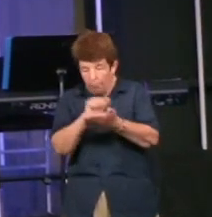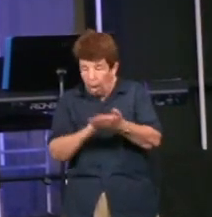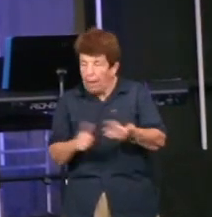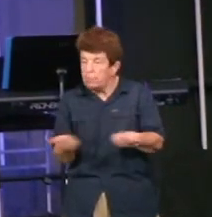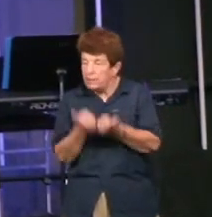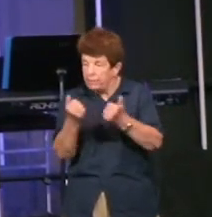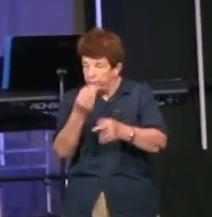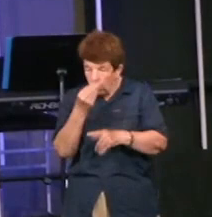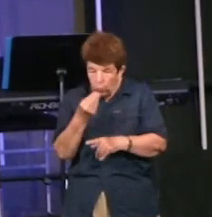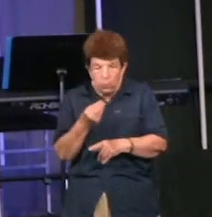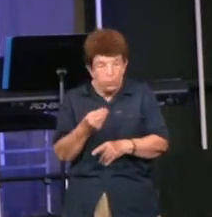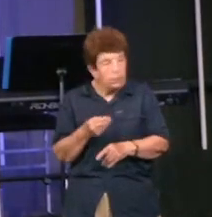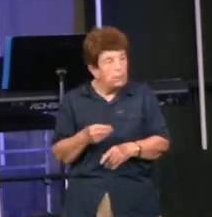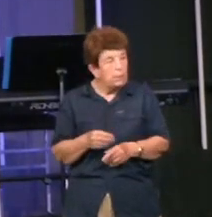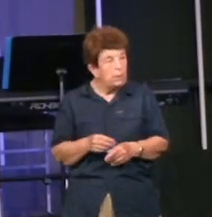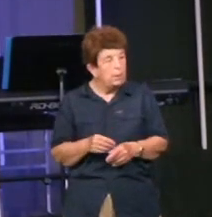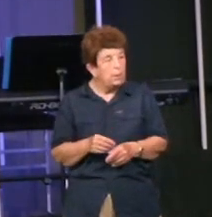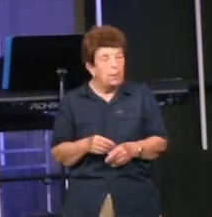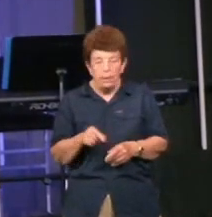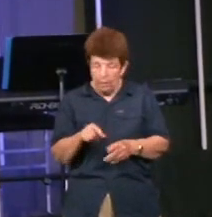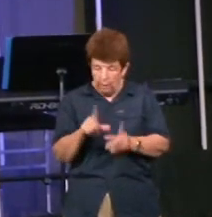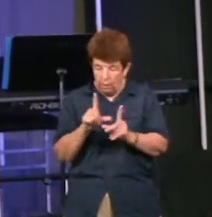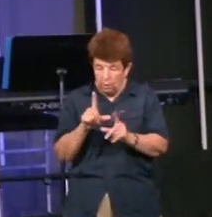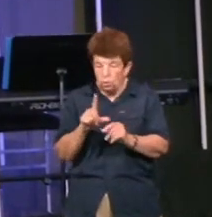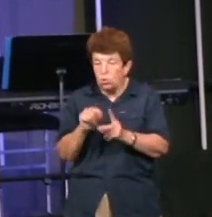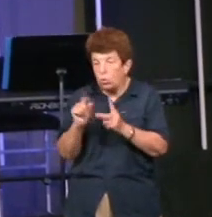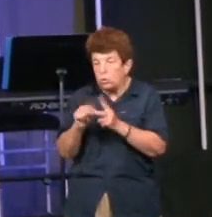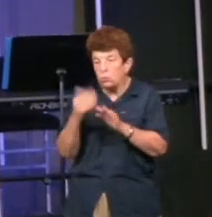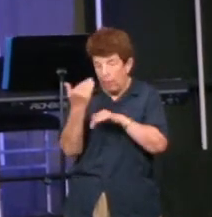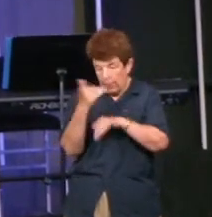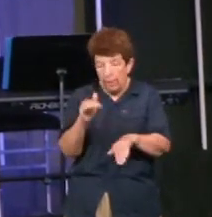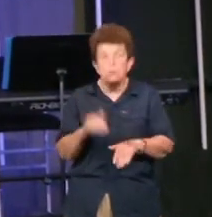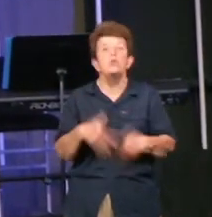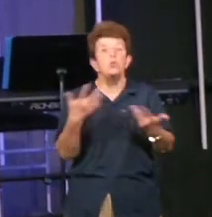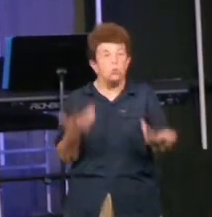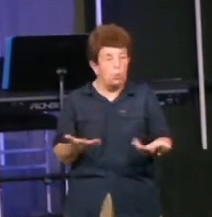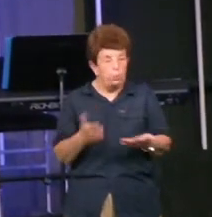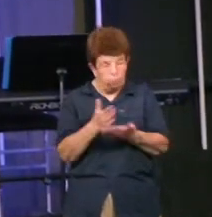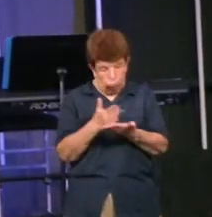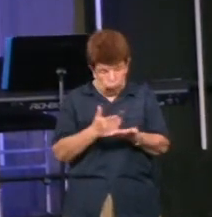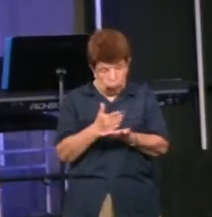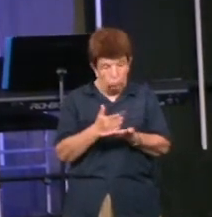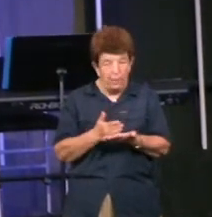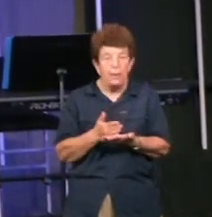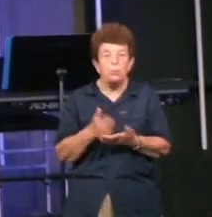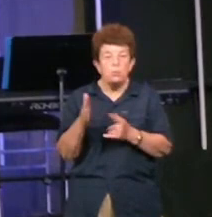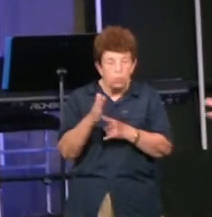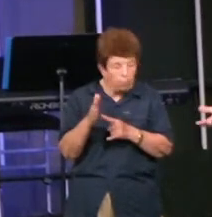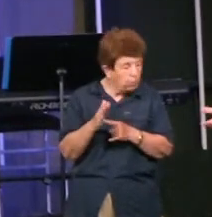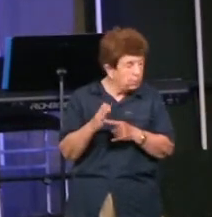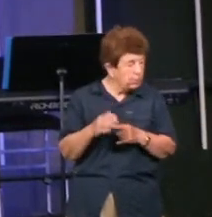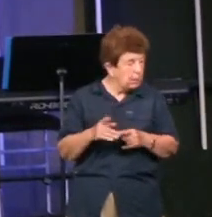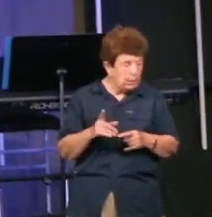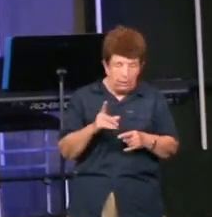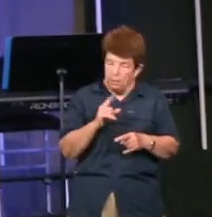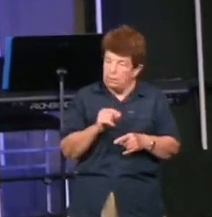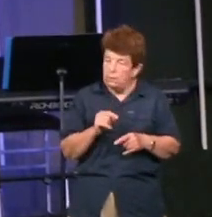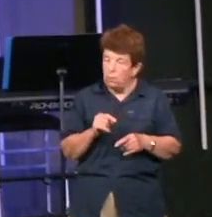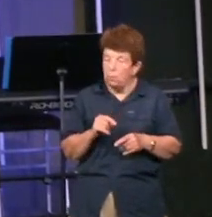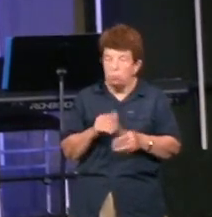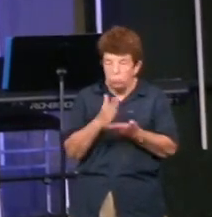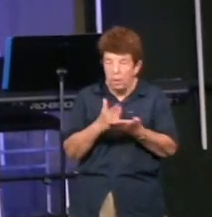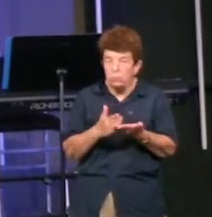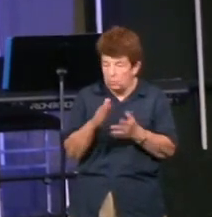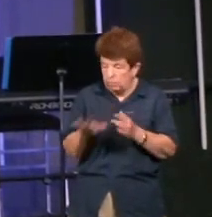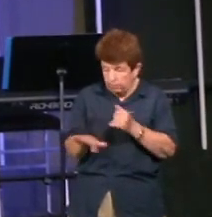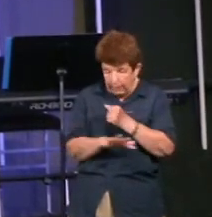and cook it up. Their options were limited, and so bread was significant. We said that bread was fairly